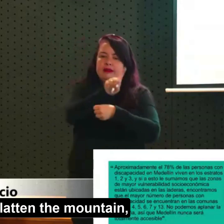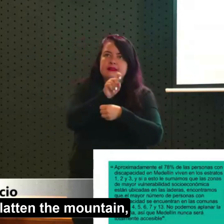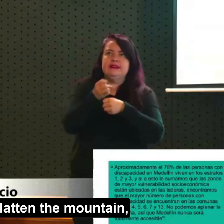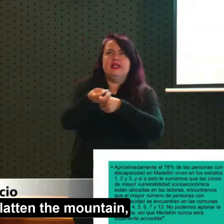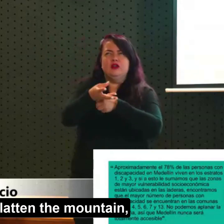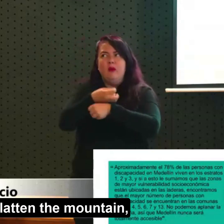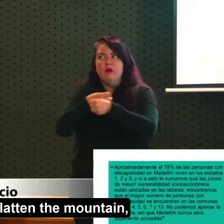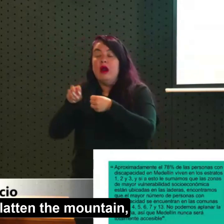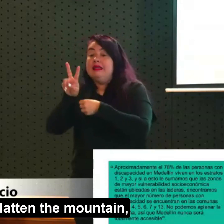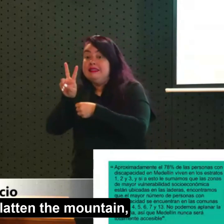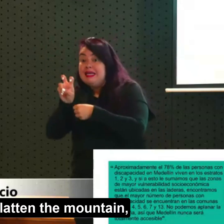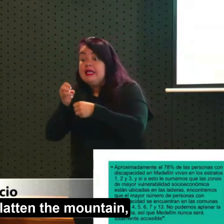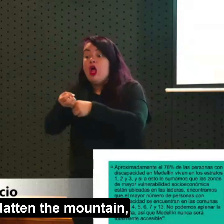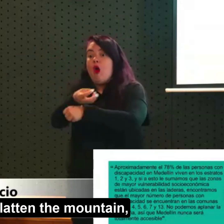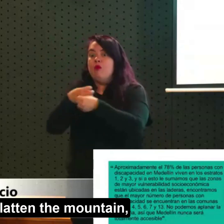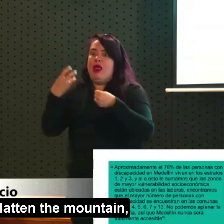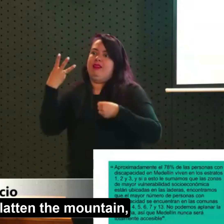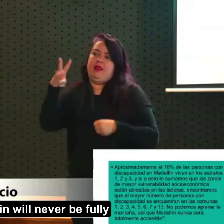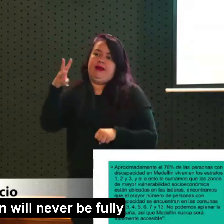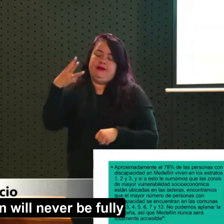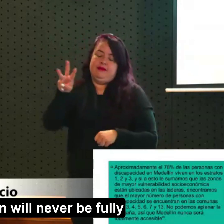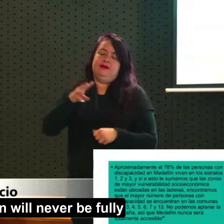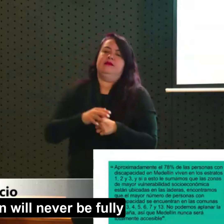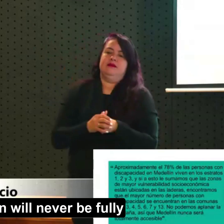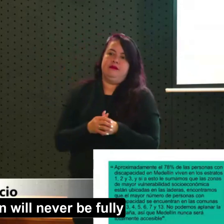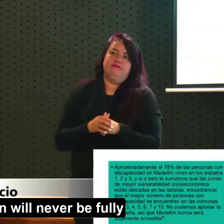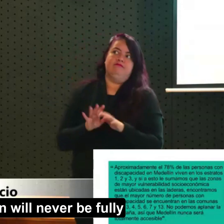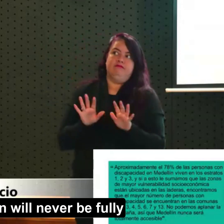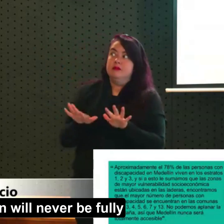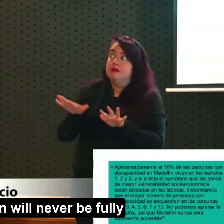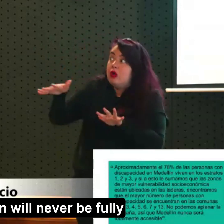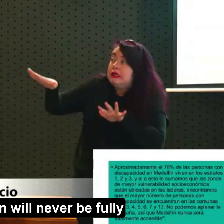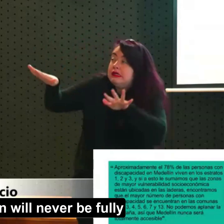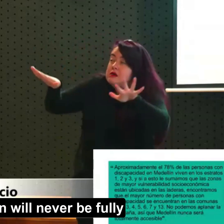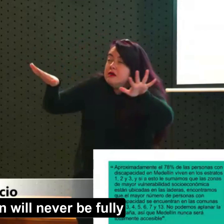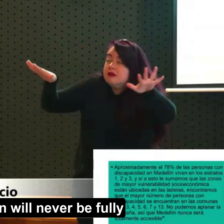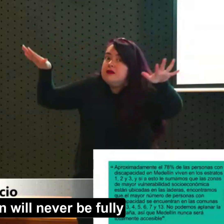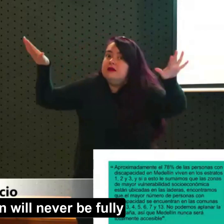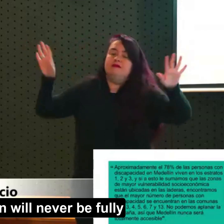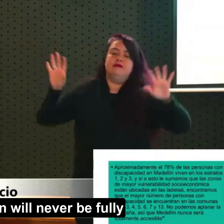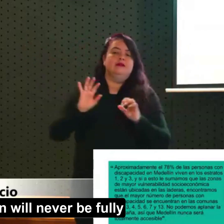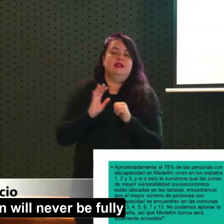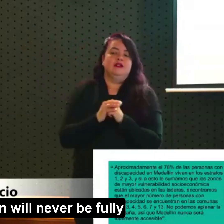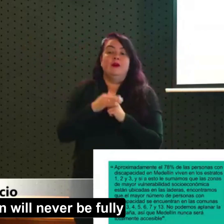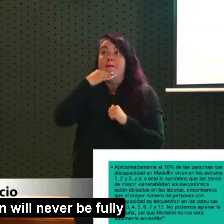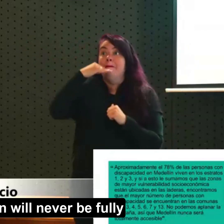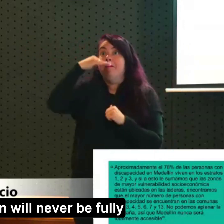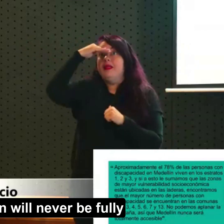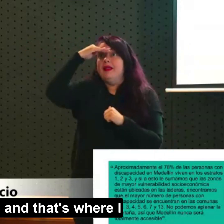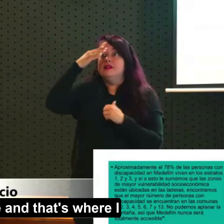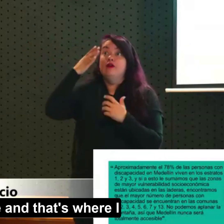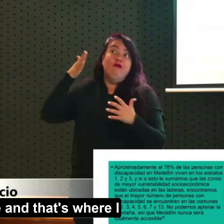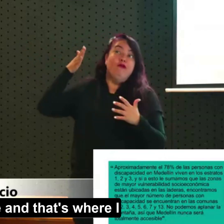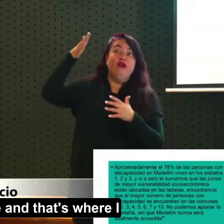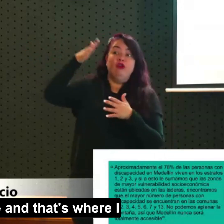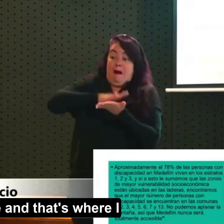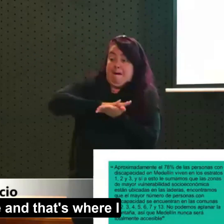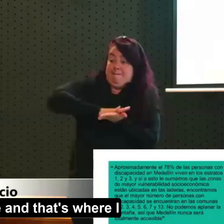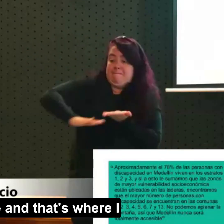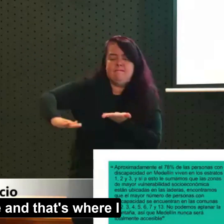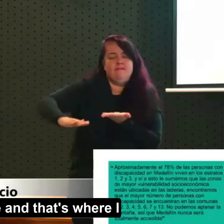13. We cannot flatten the mountain, so Medellín will never be fully